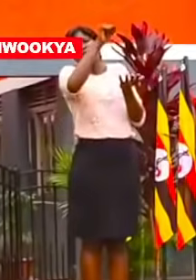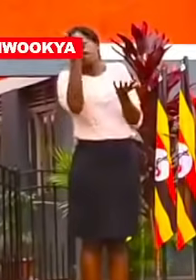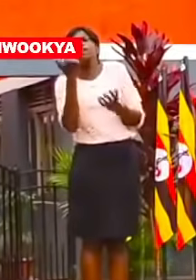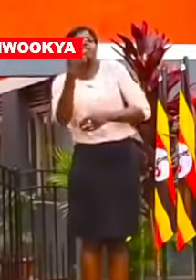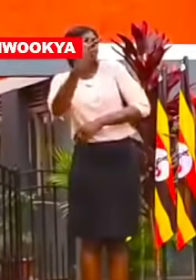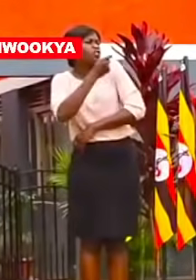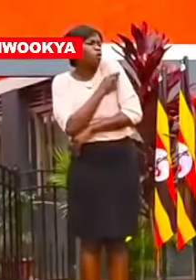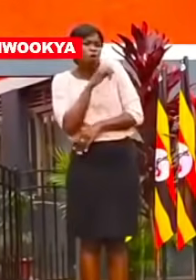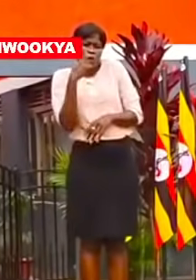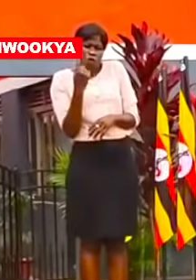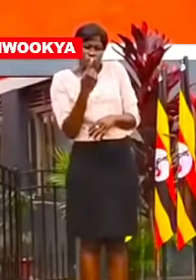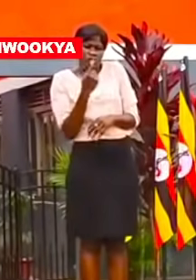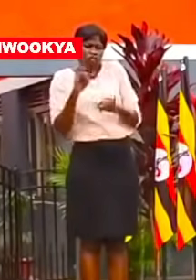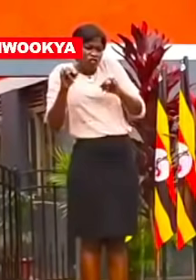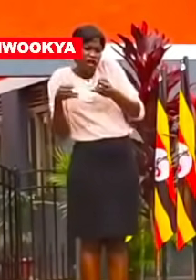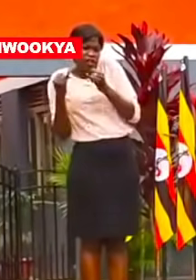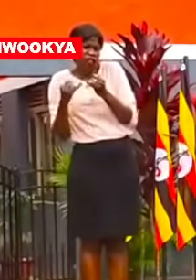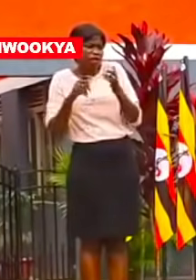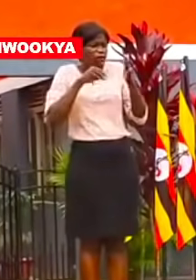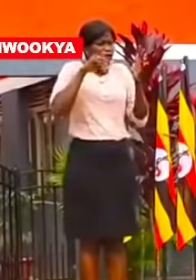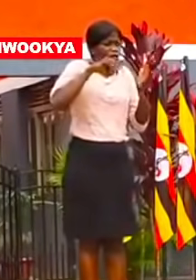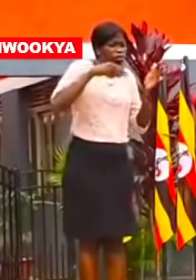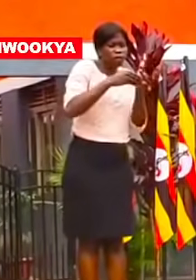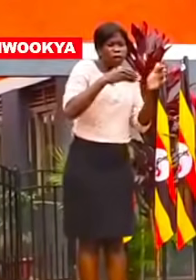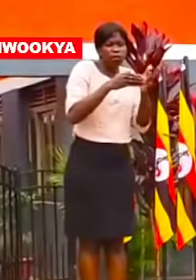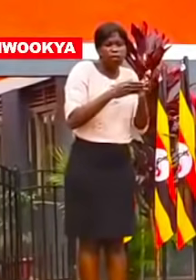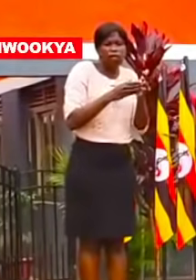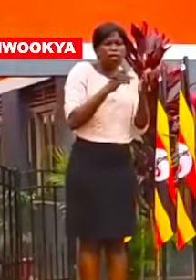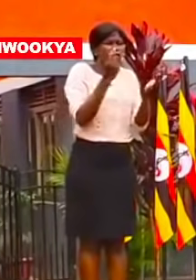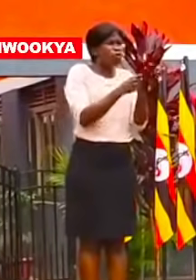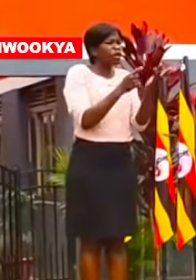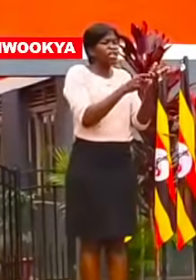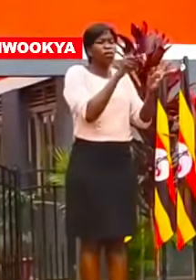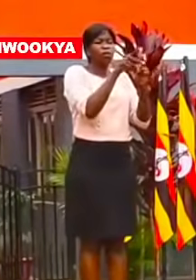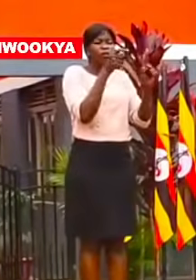lock Ugandans out of